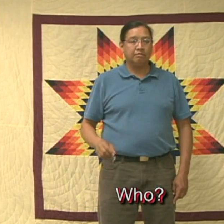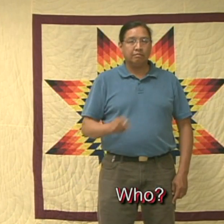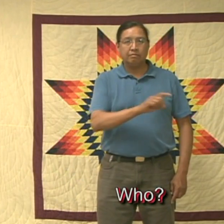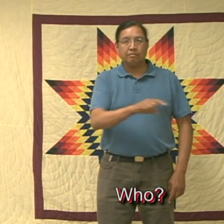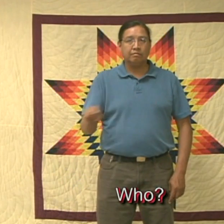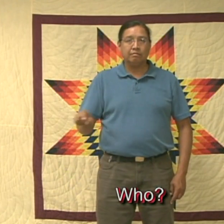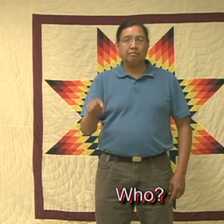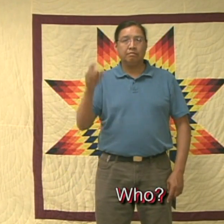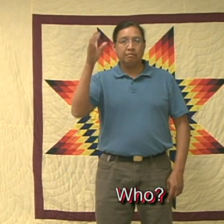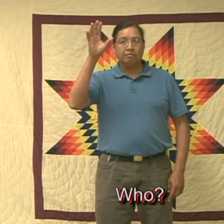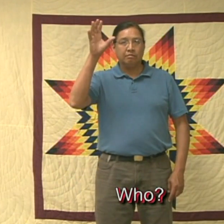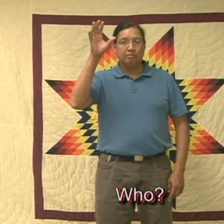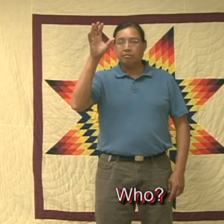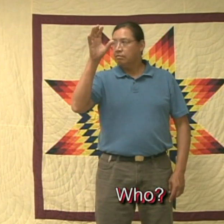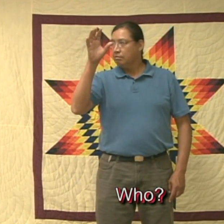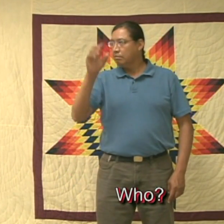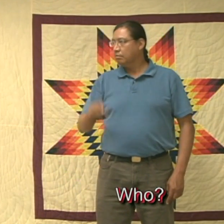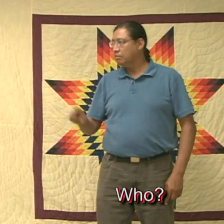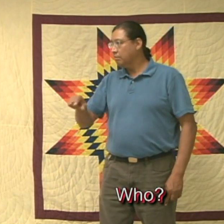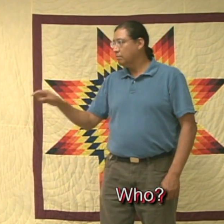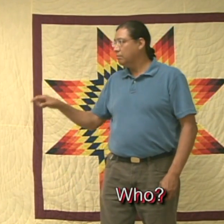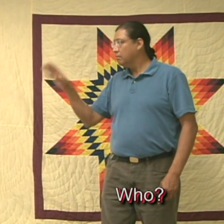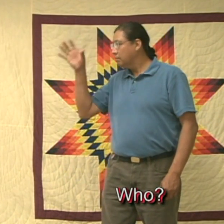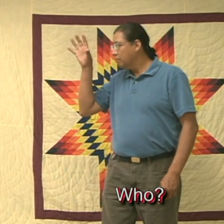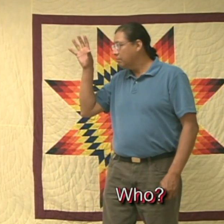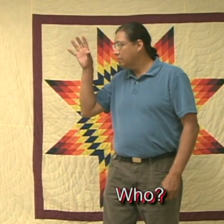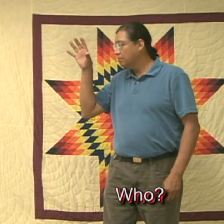Do where? Do where?